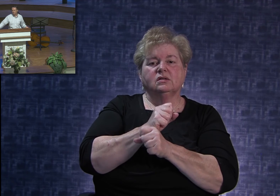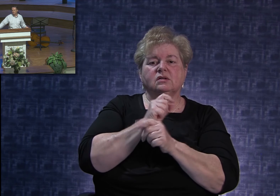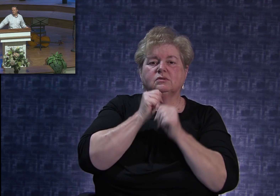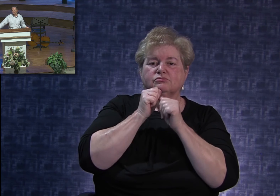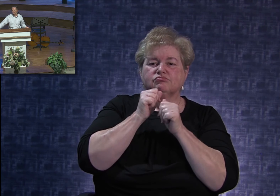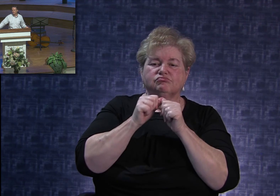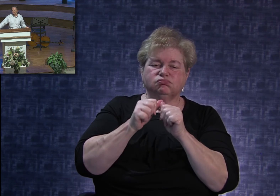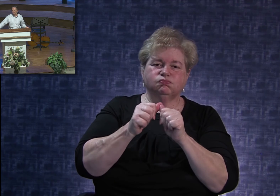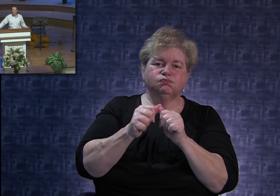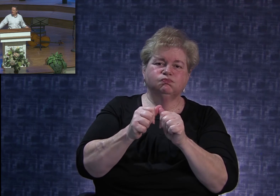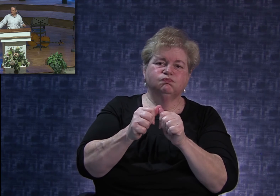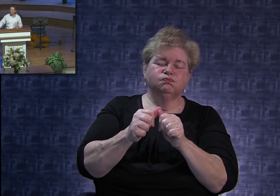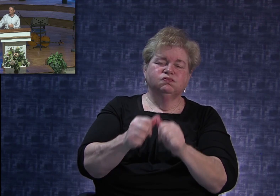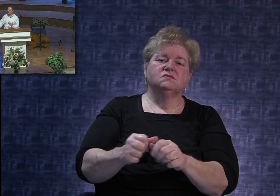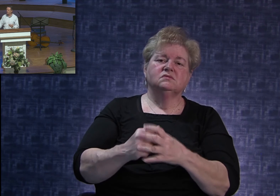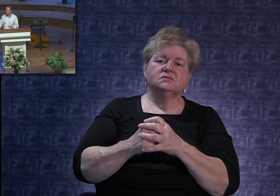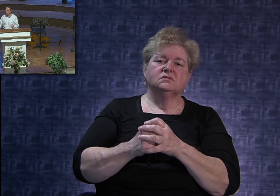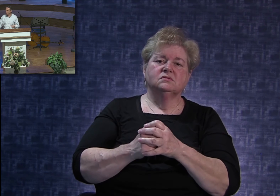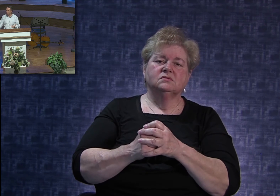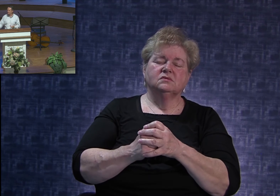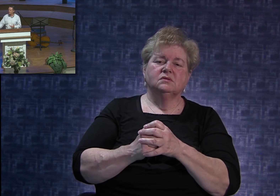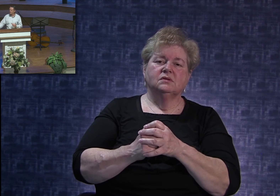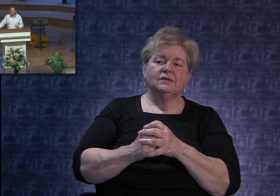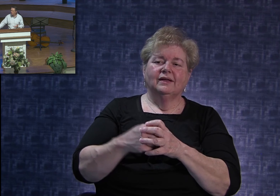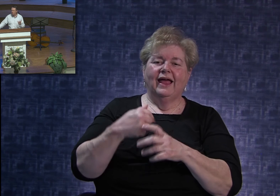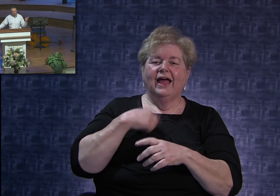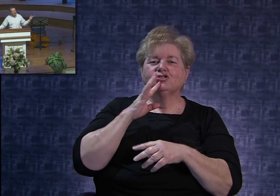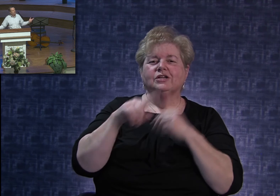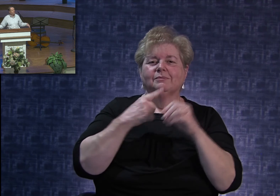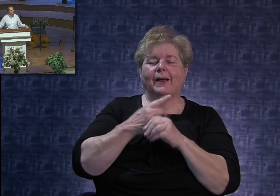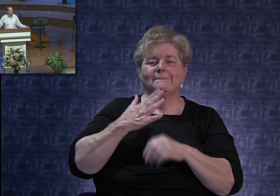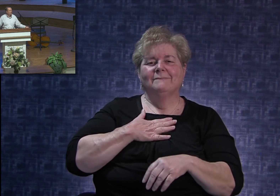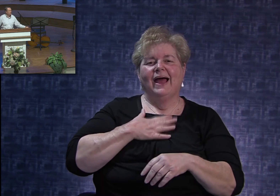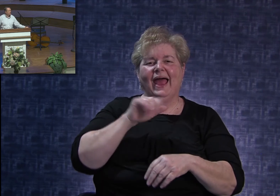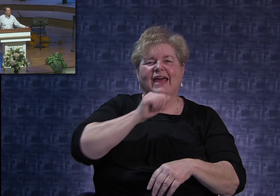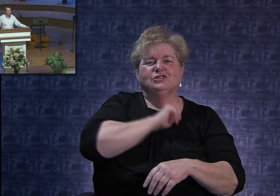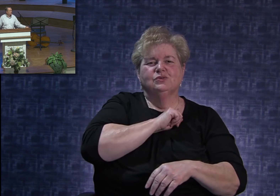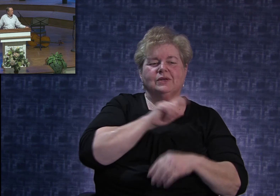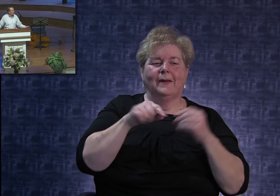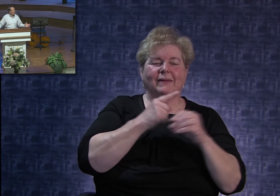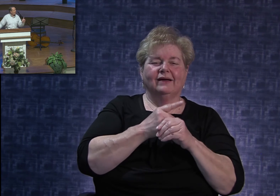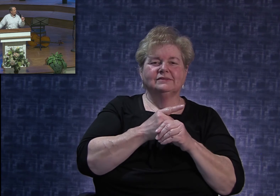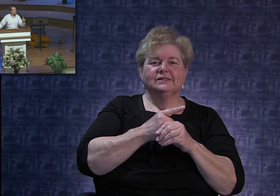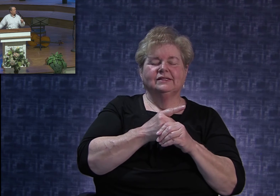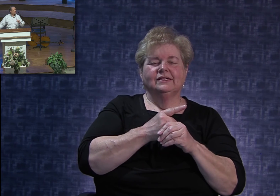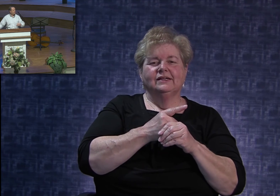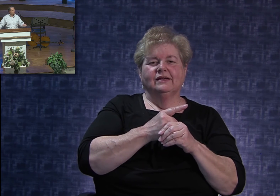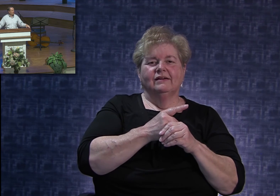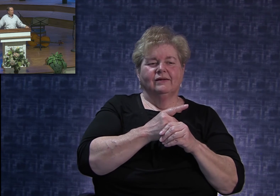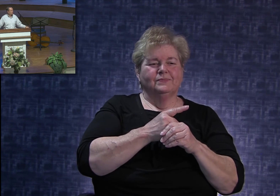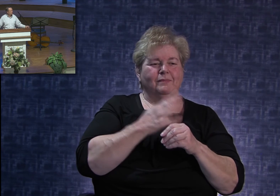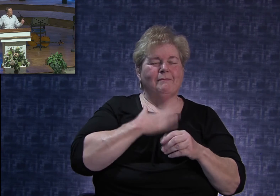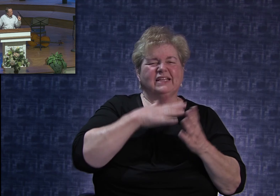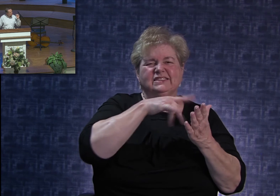diligence. I alluded to my dismissive attitude toward academics in high school. I learned something